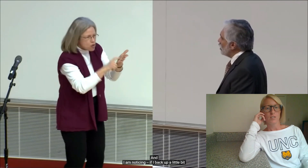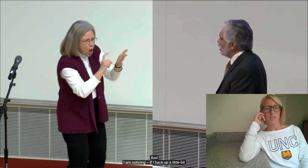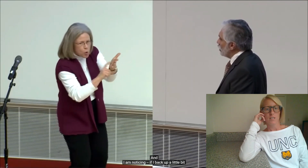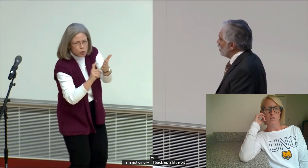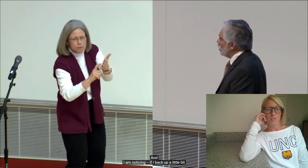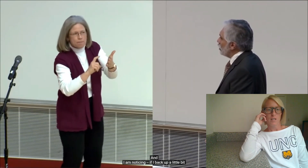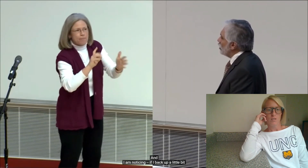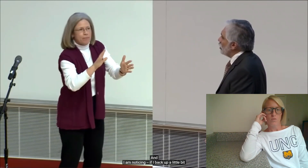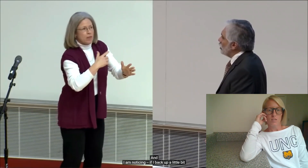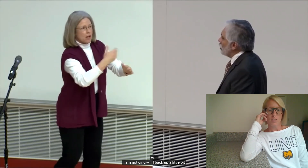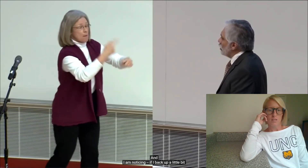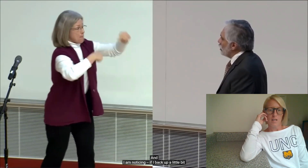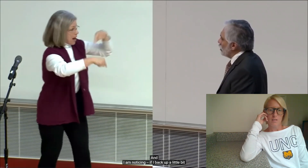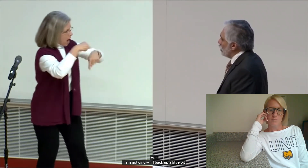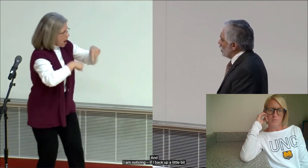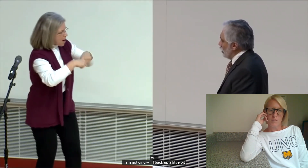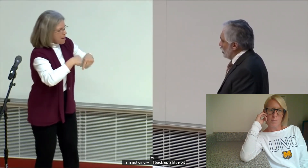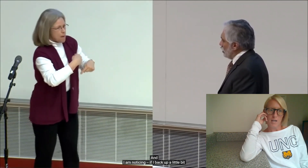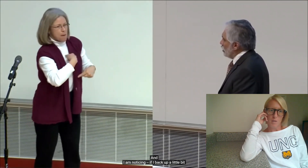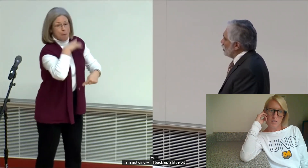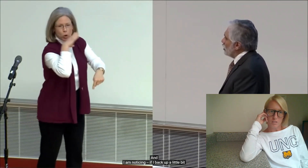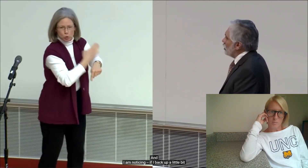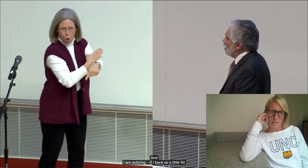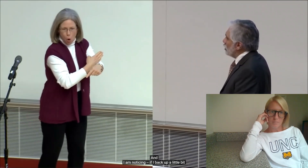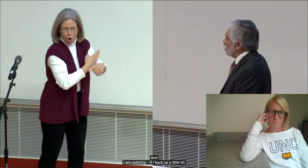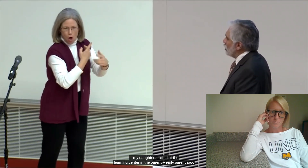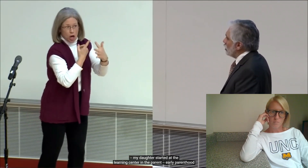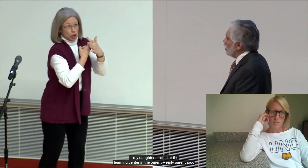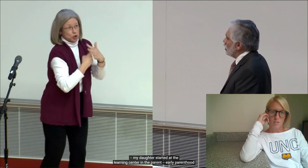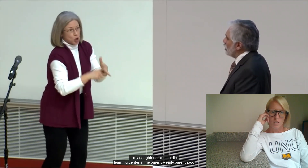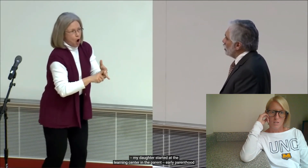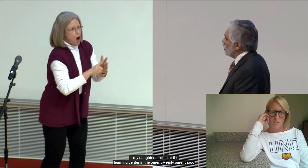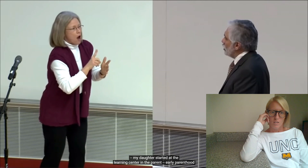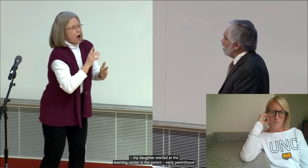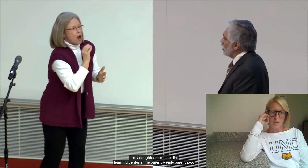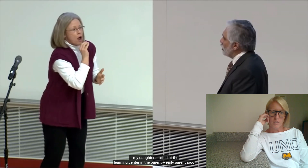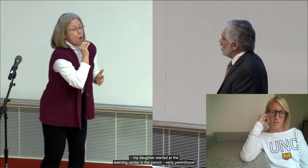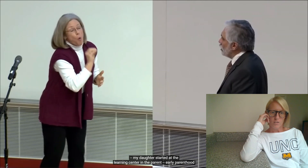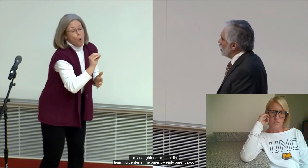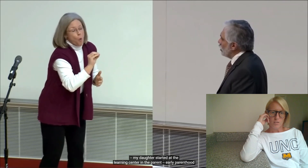And I'm noticing, if I back up a little bit, my